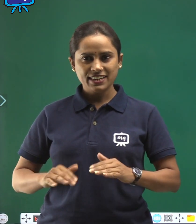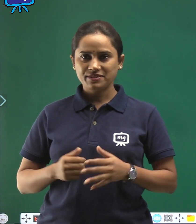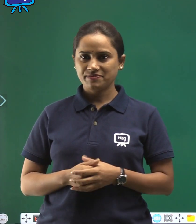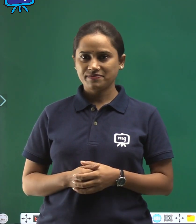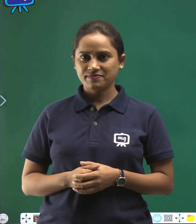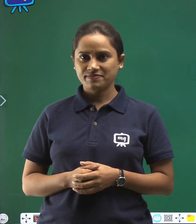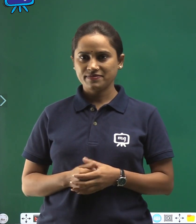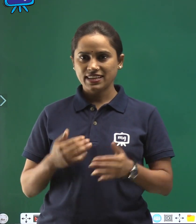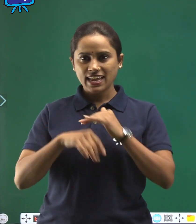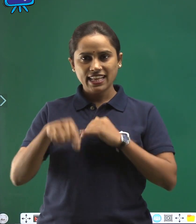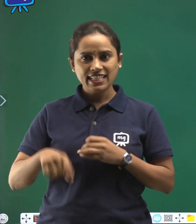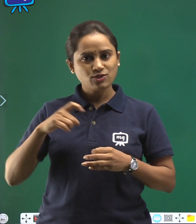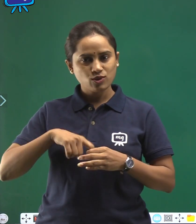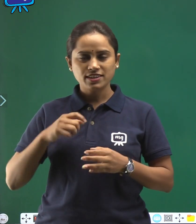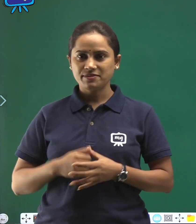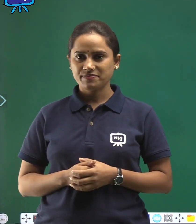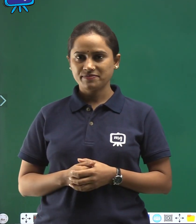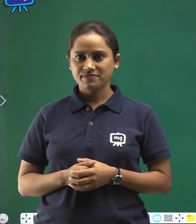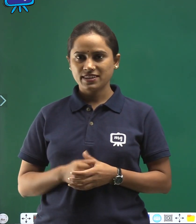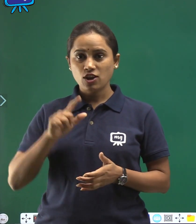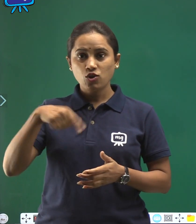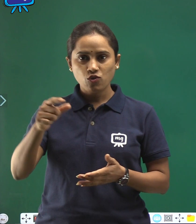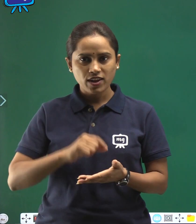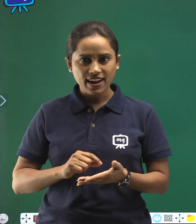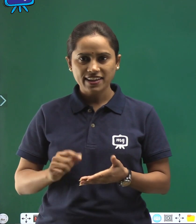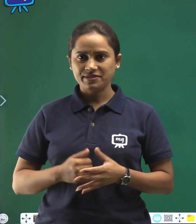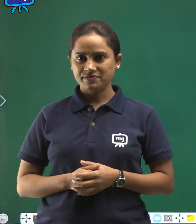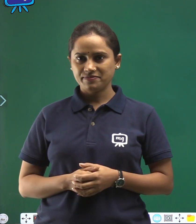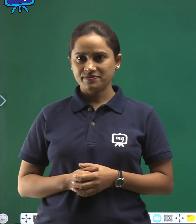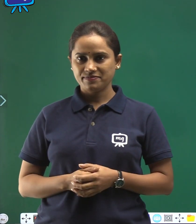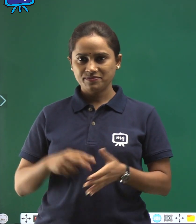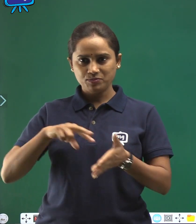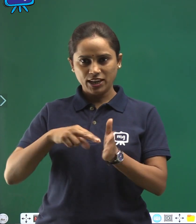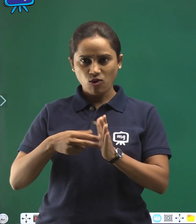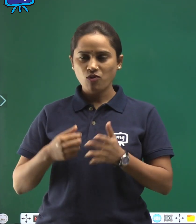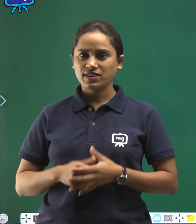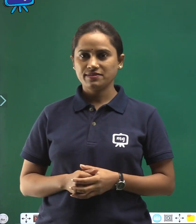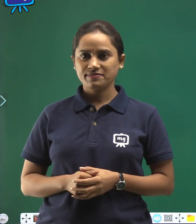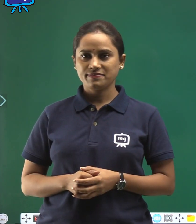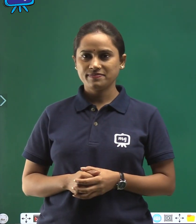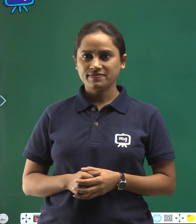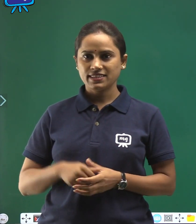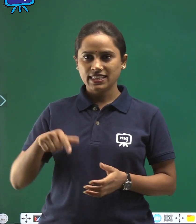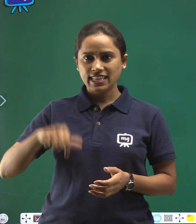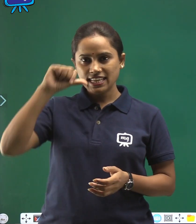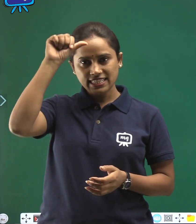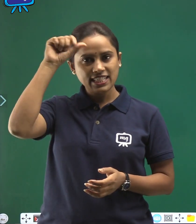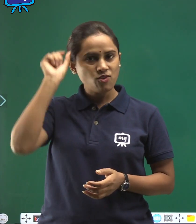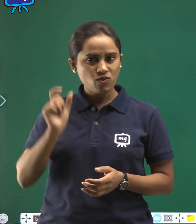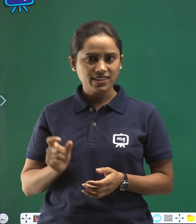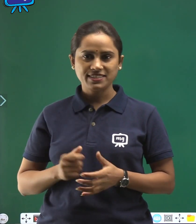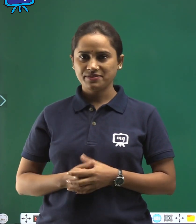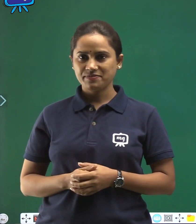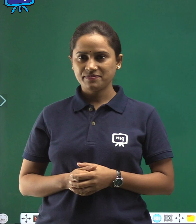Children, in this question you will write meaning of these Hindi